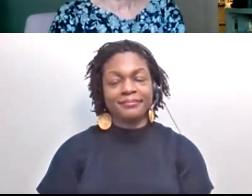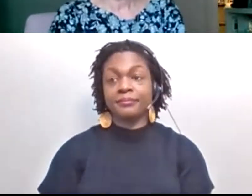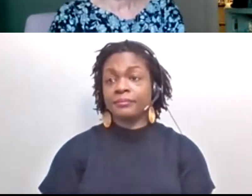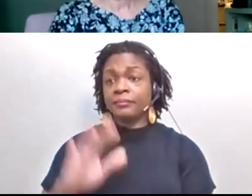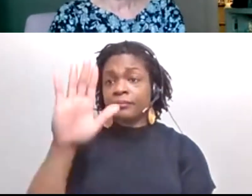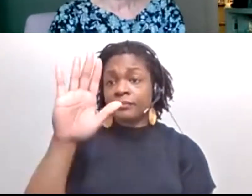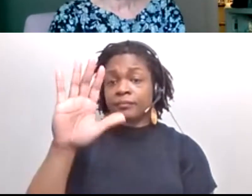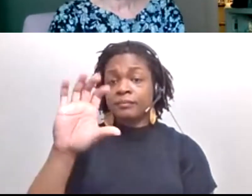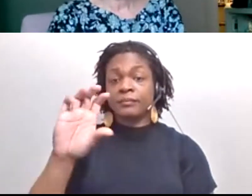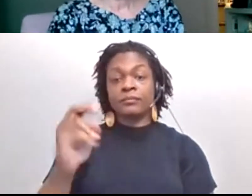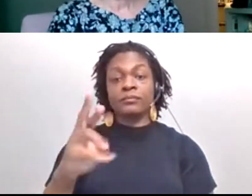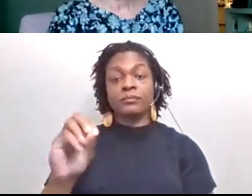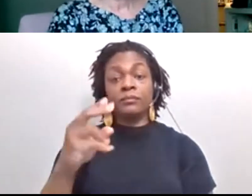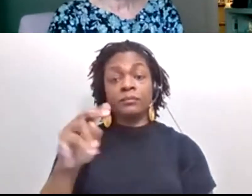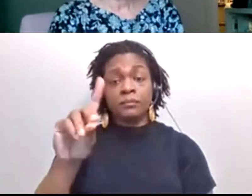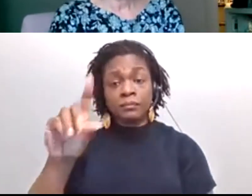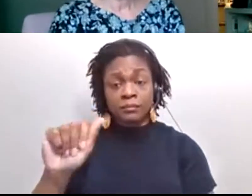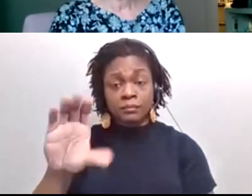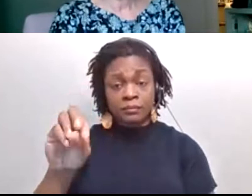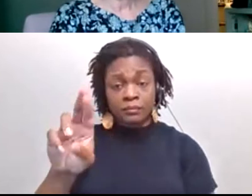raised from Ms. Karonda Corley.